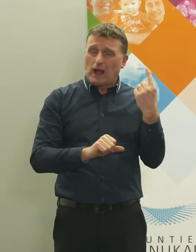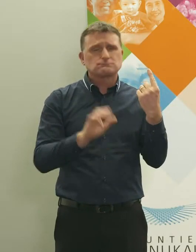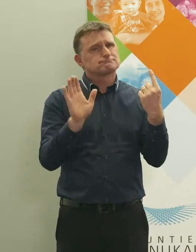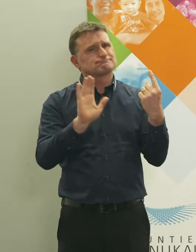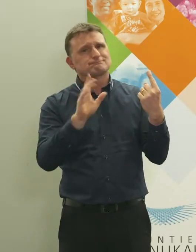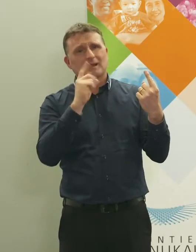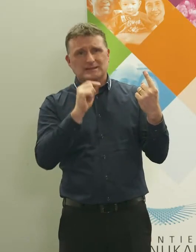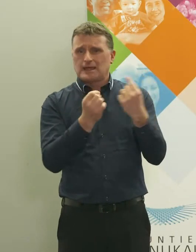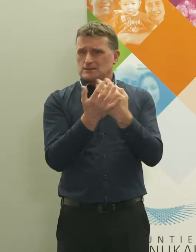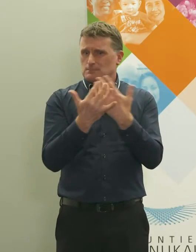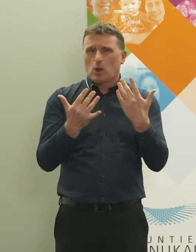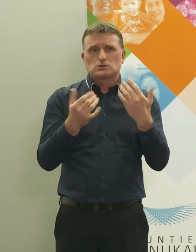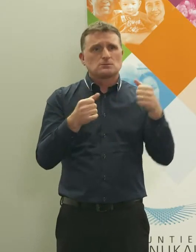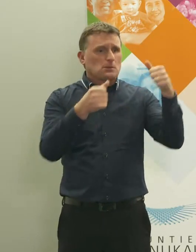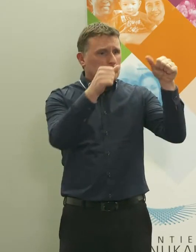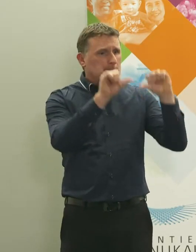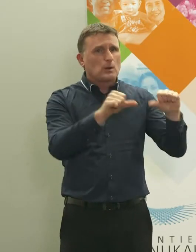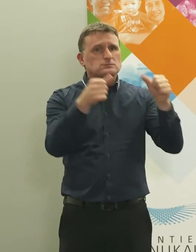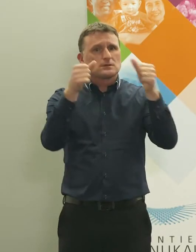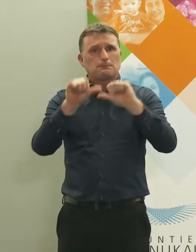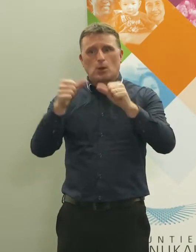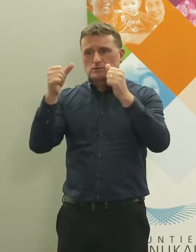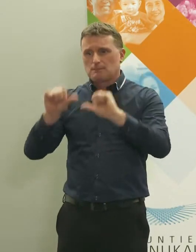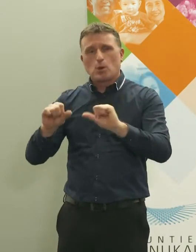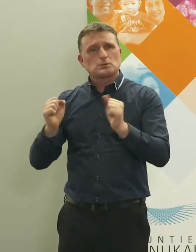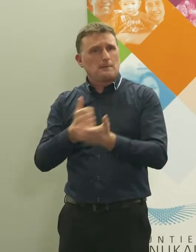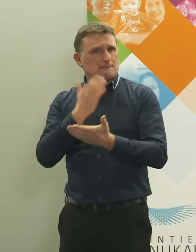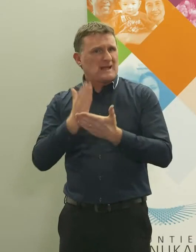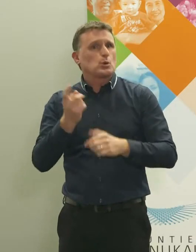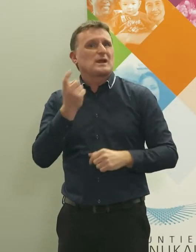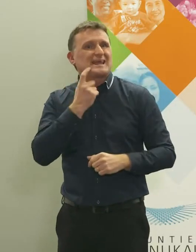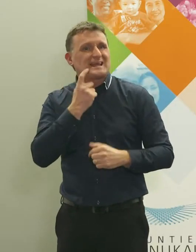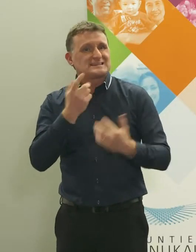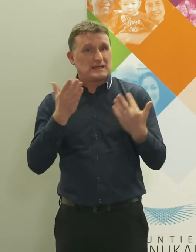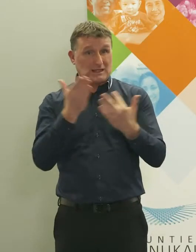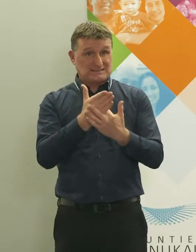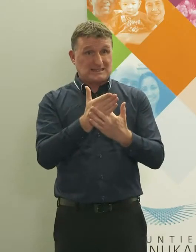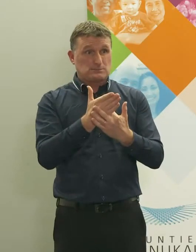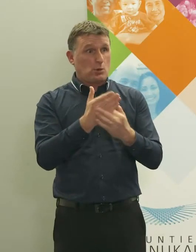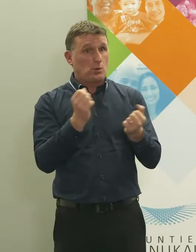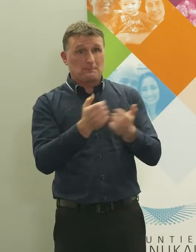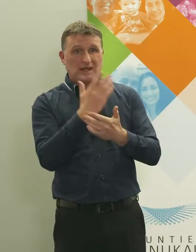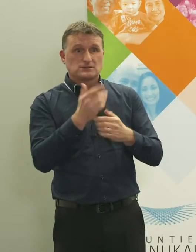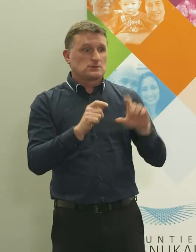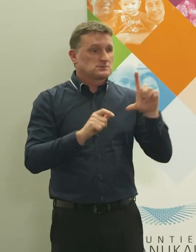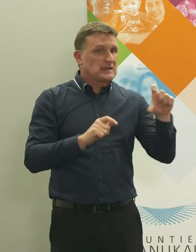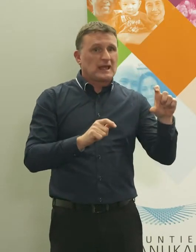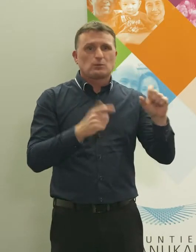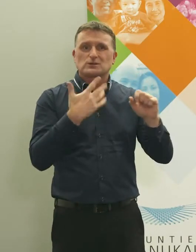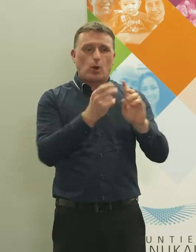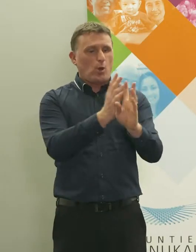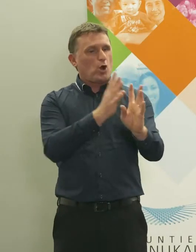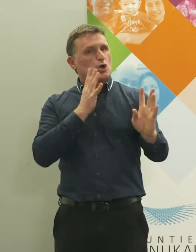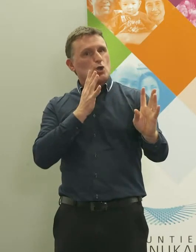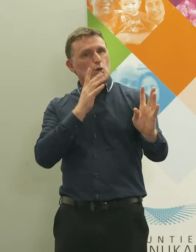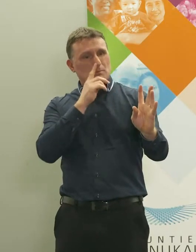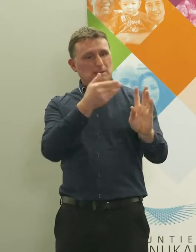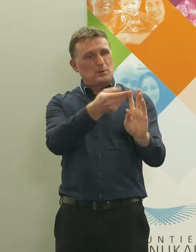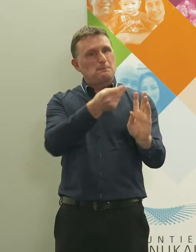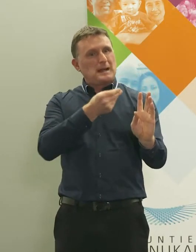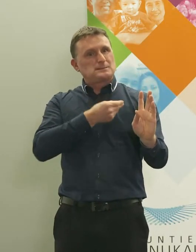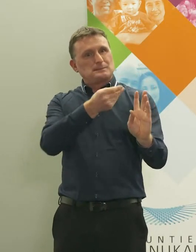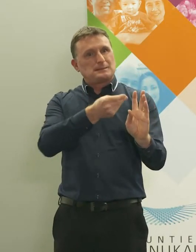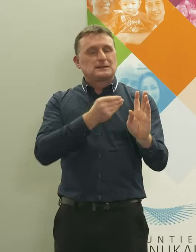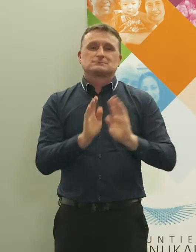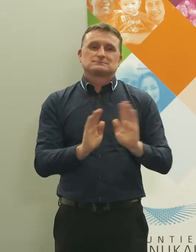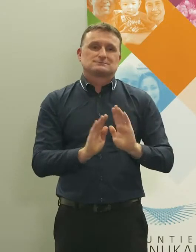multiple copies and make them as easily accessible as possible so you don't end up with queues of people lining up to scan their QR codes.